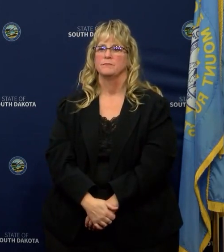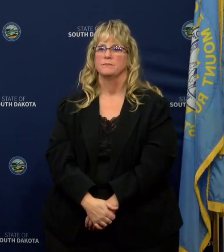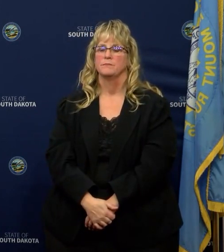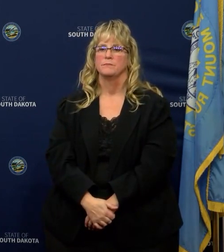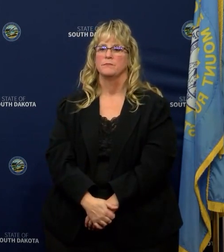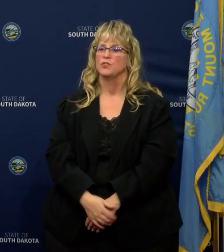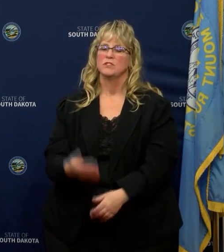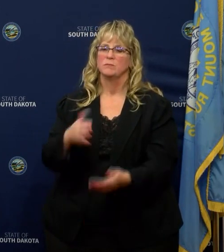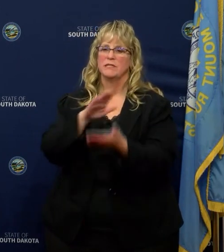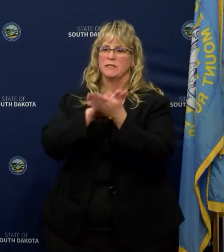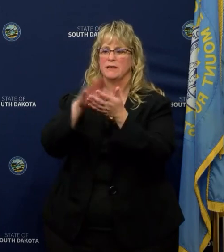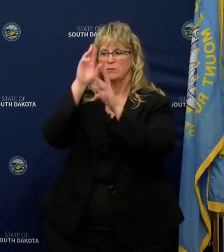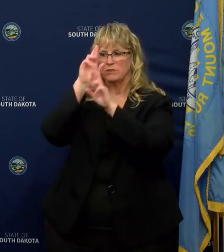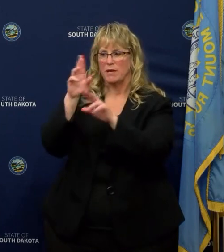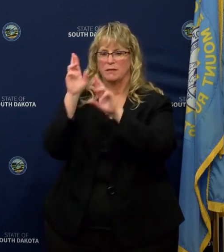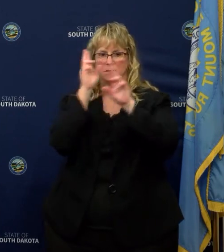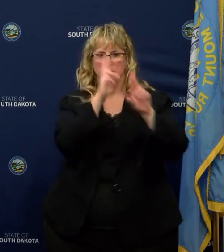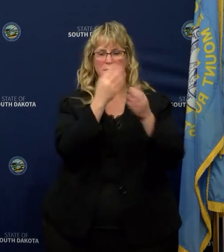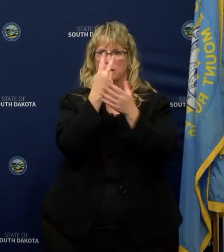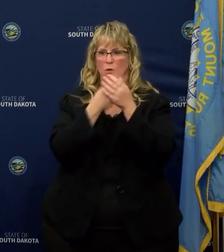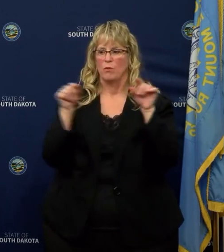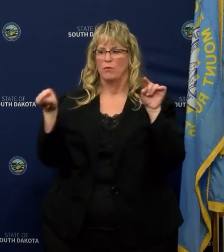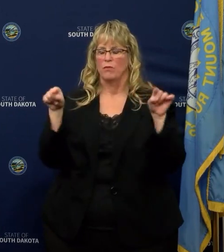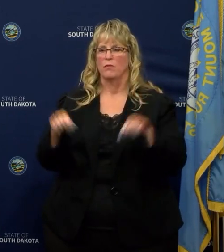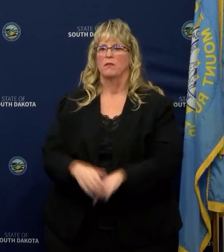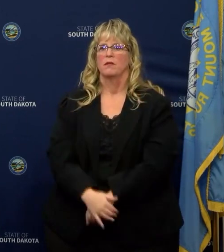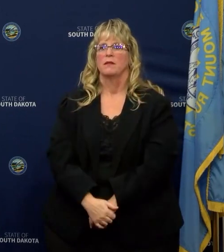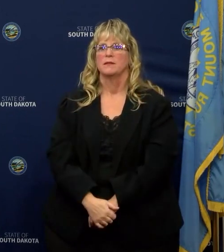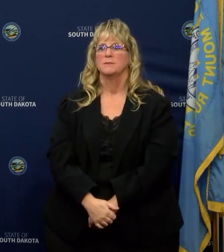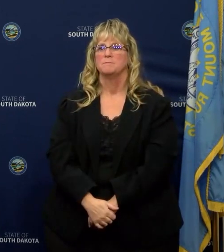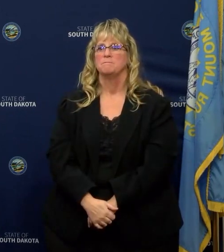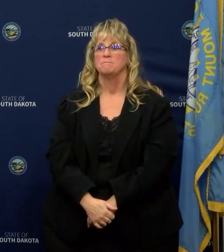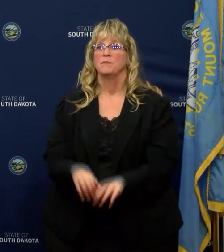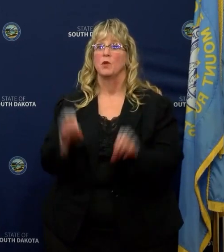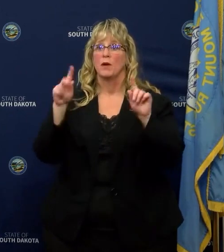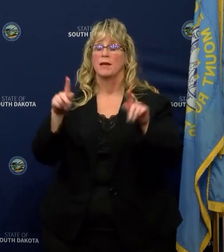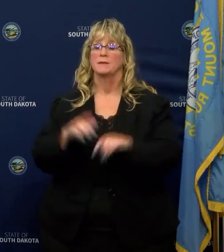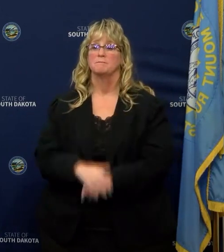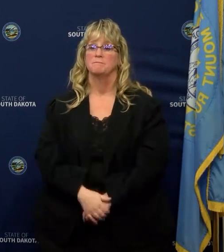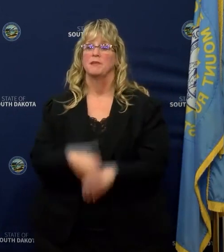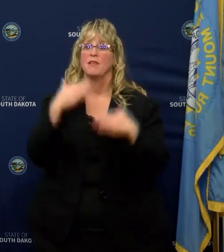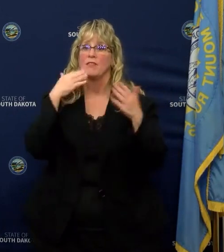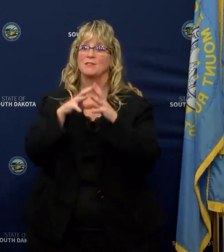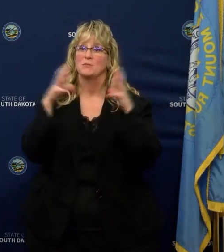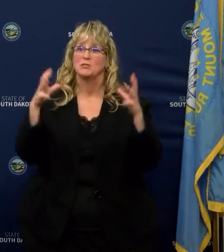Just out of courtesy and respect. Okay. Thanks so much.